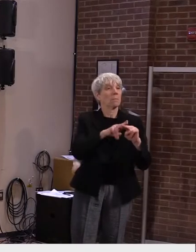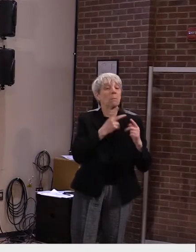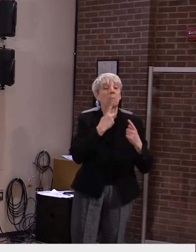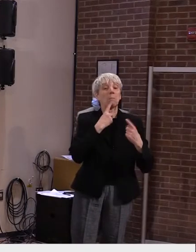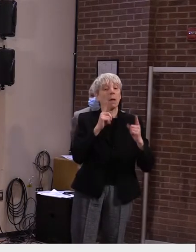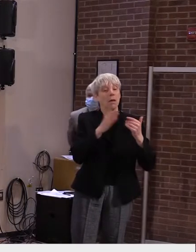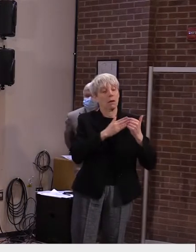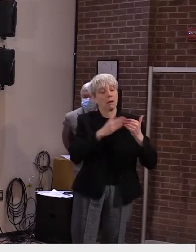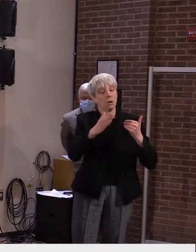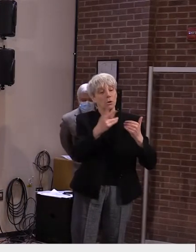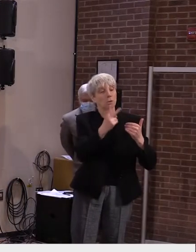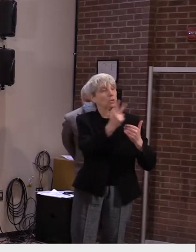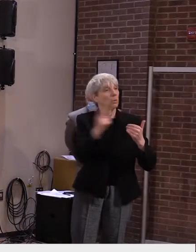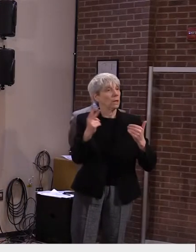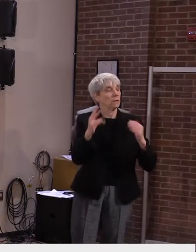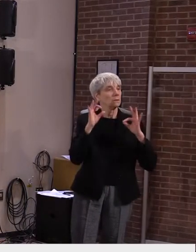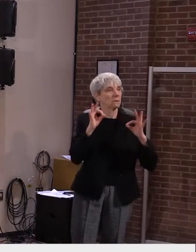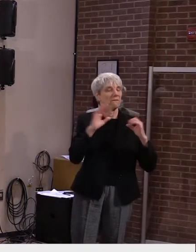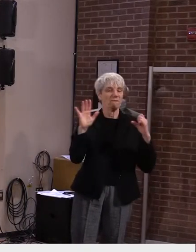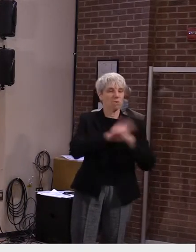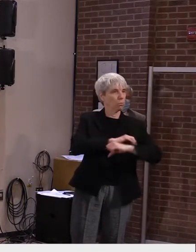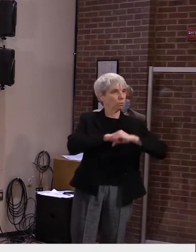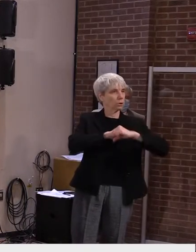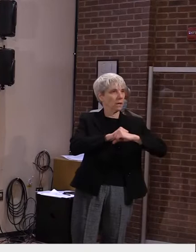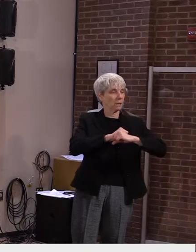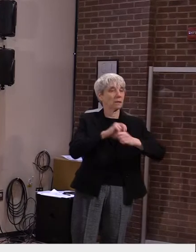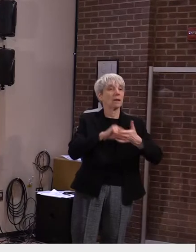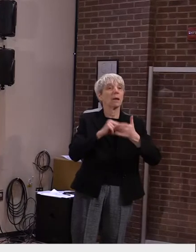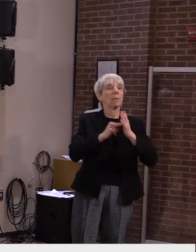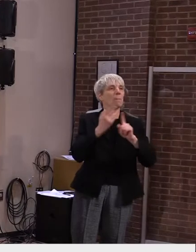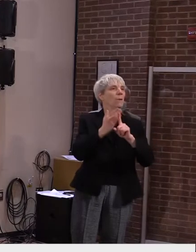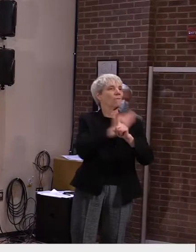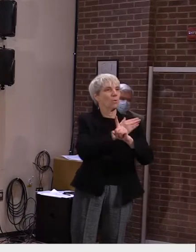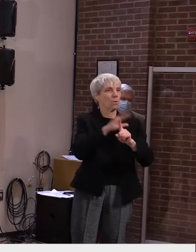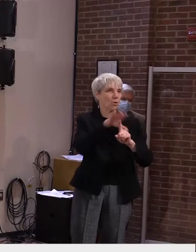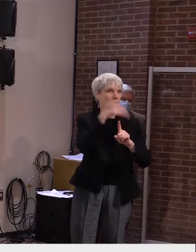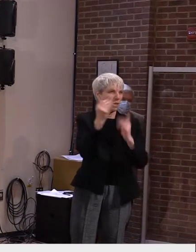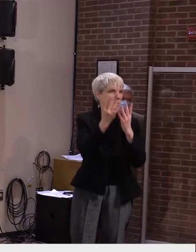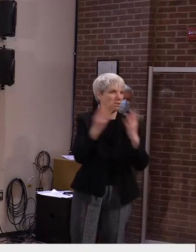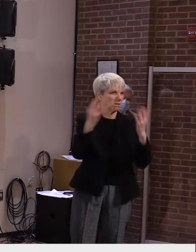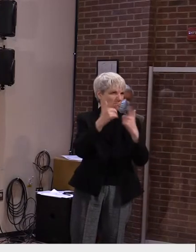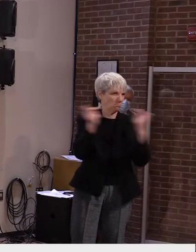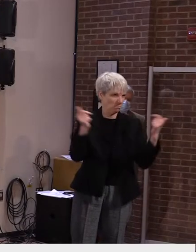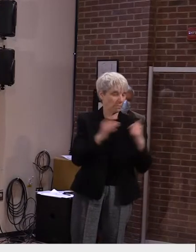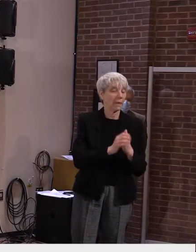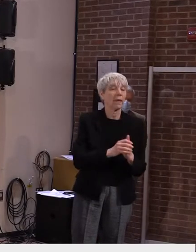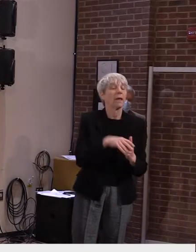in 2 weeks, more than enough time in front of the holidays. Visit